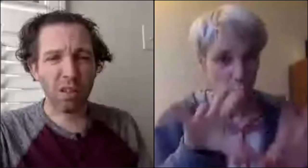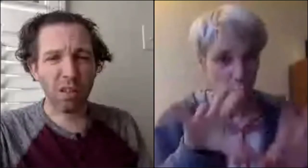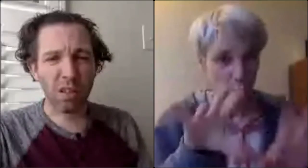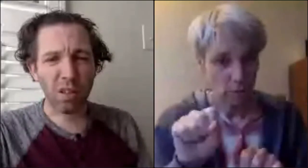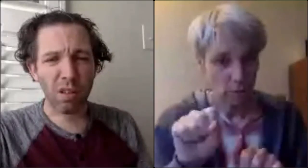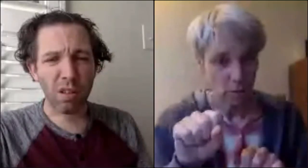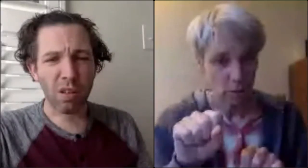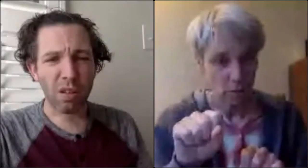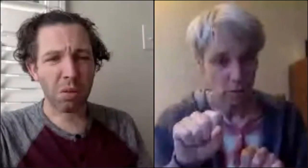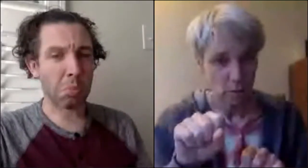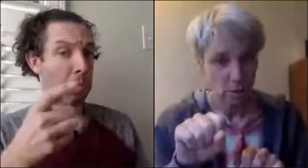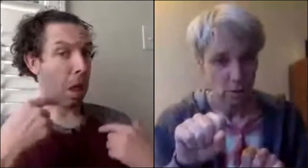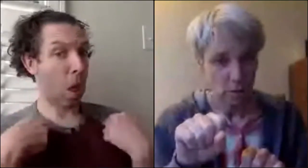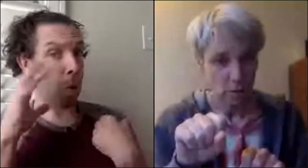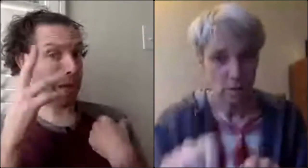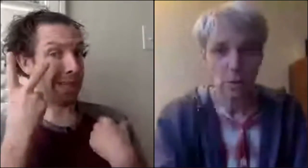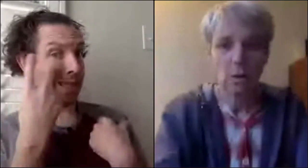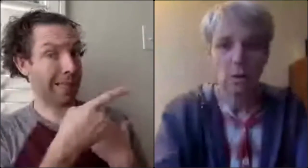did they leave? Oh, it looks like